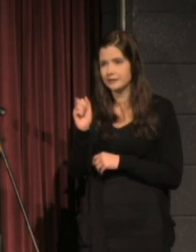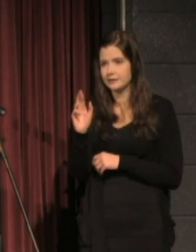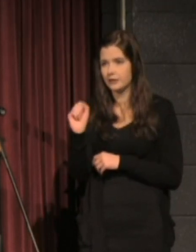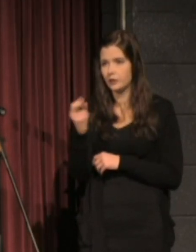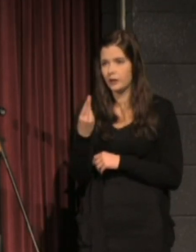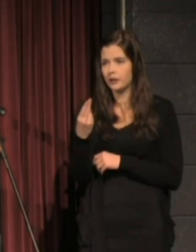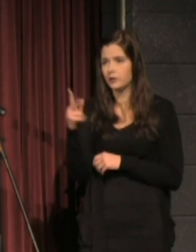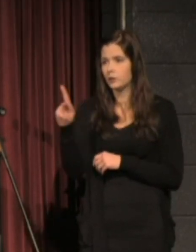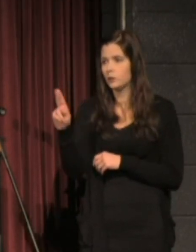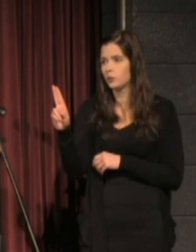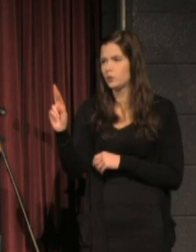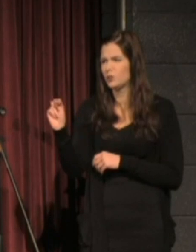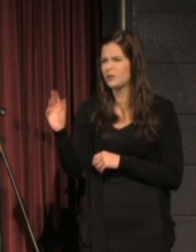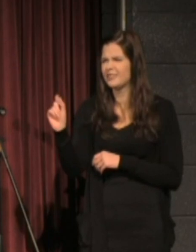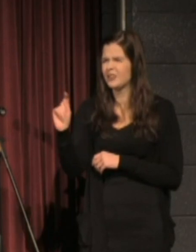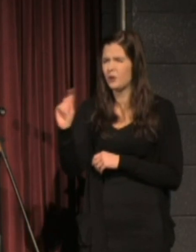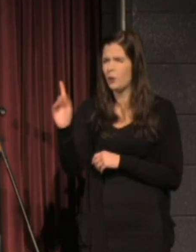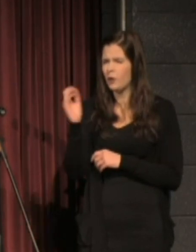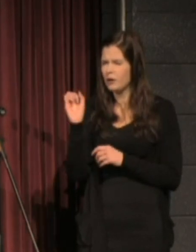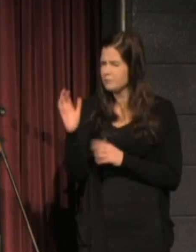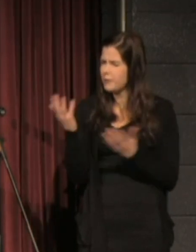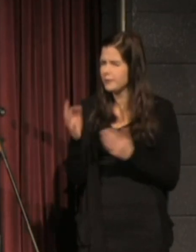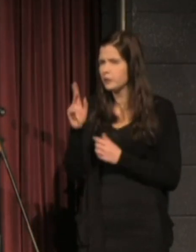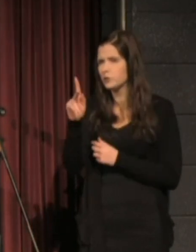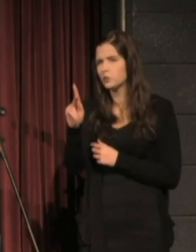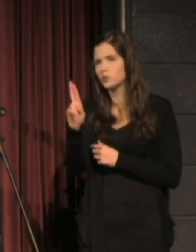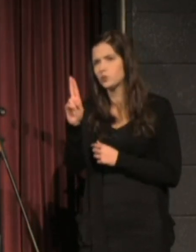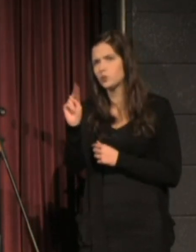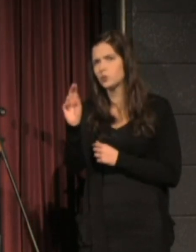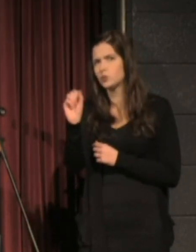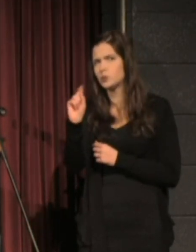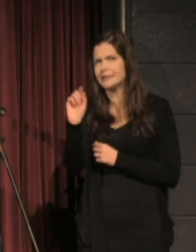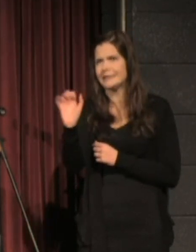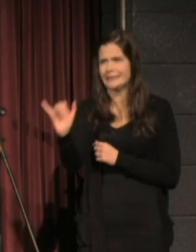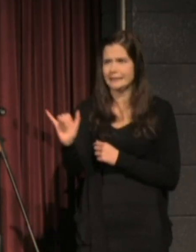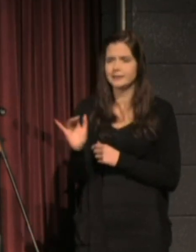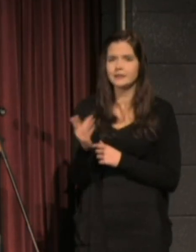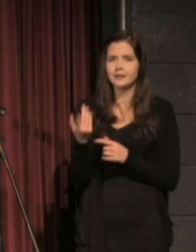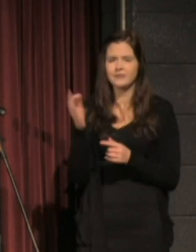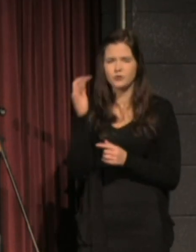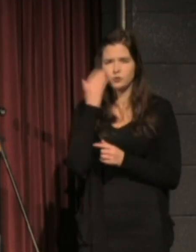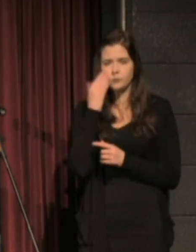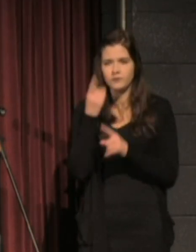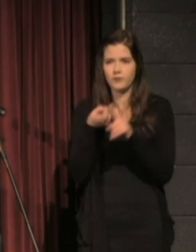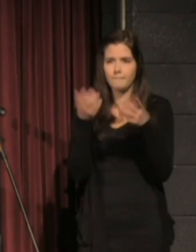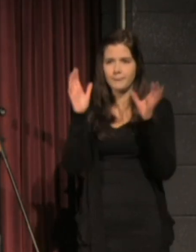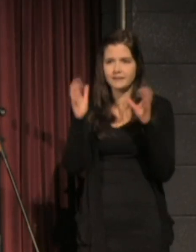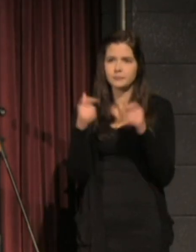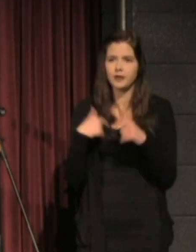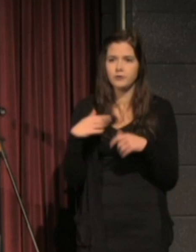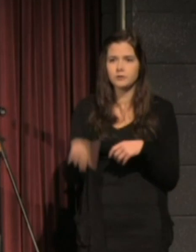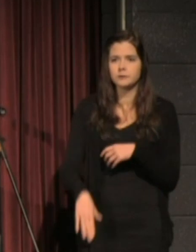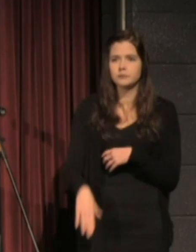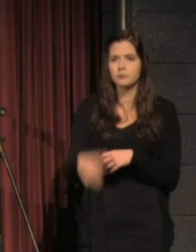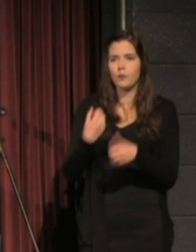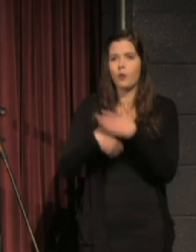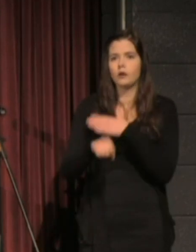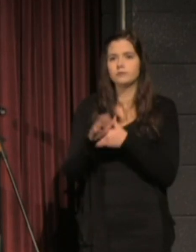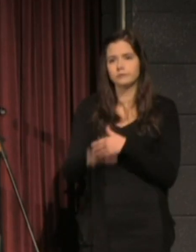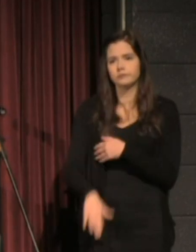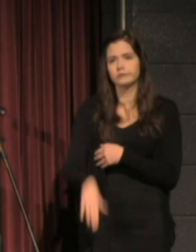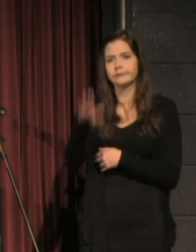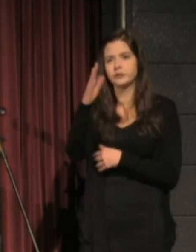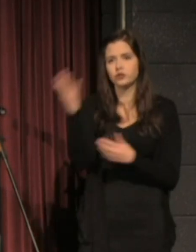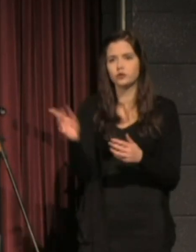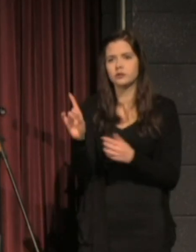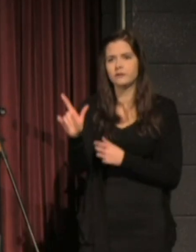possibly even Kuntzy if you guys remember me from my high school basketball days. I was born and raised here in Devil's Lake,